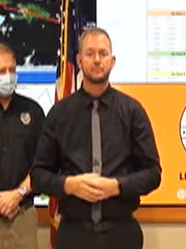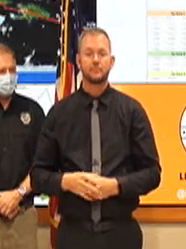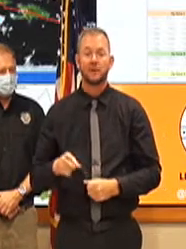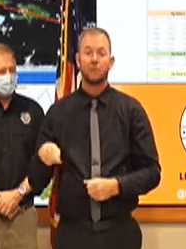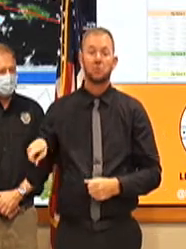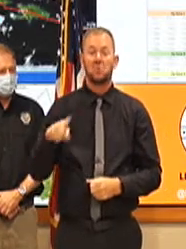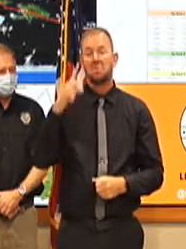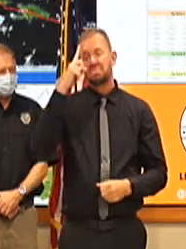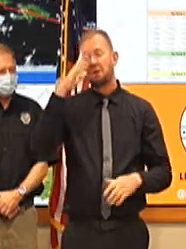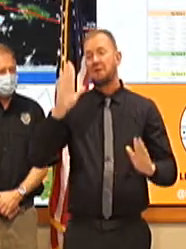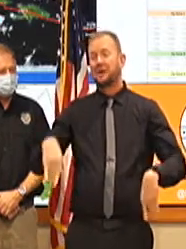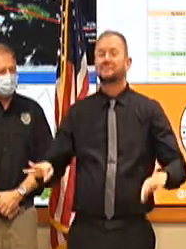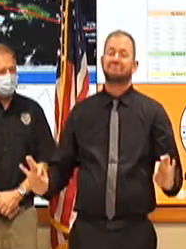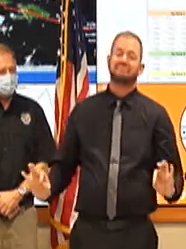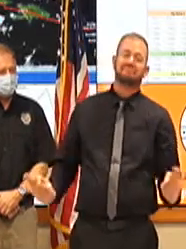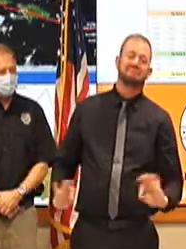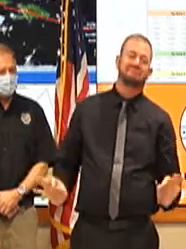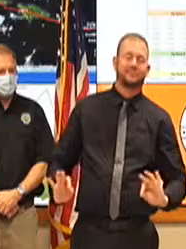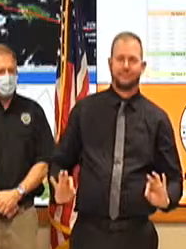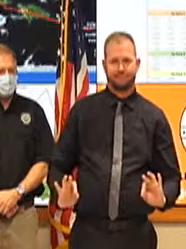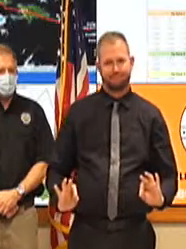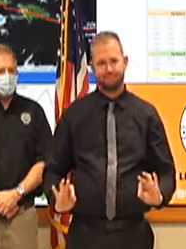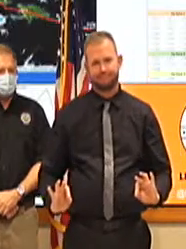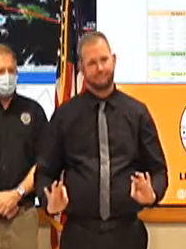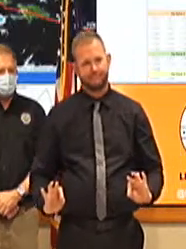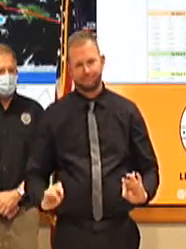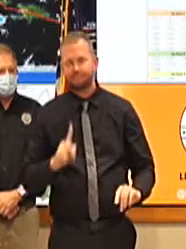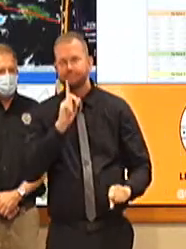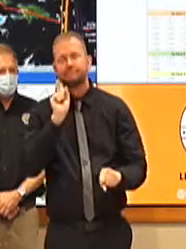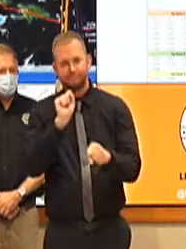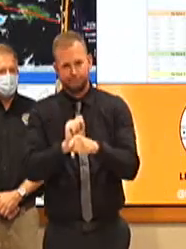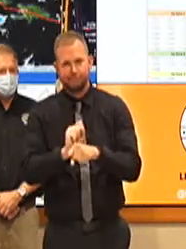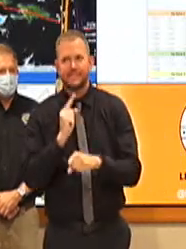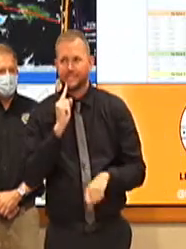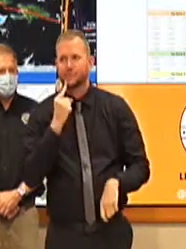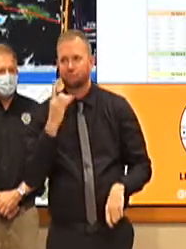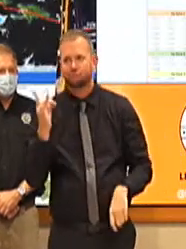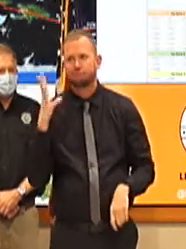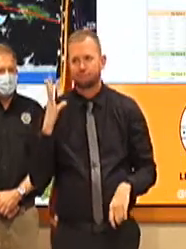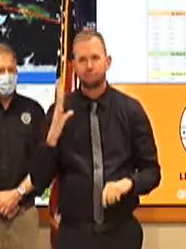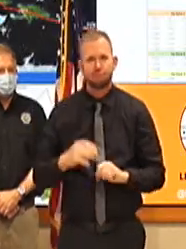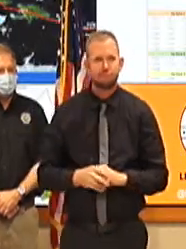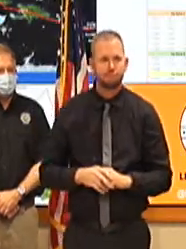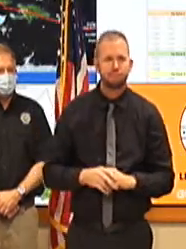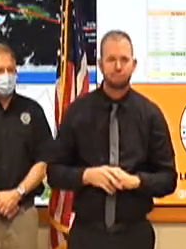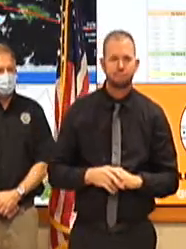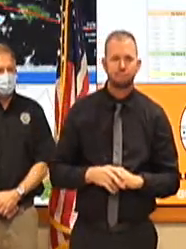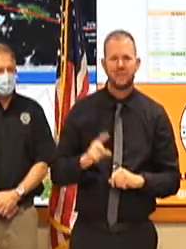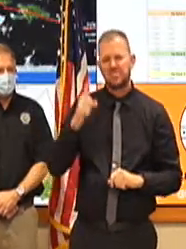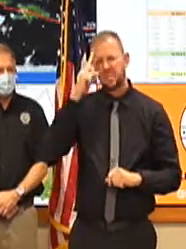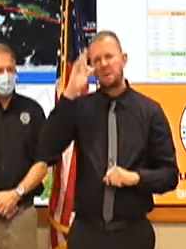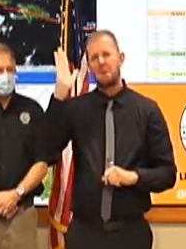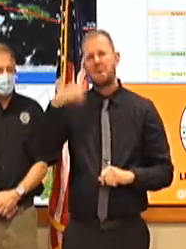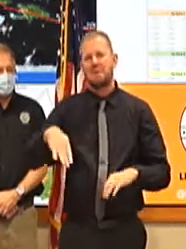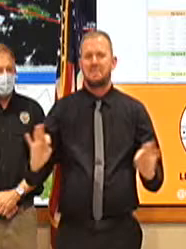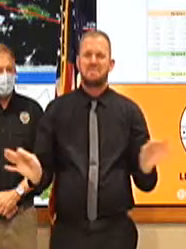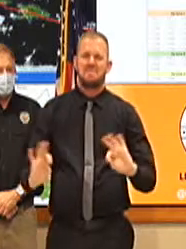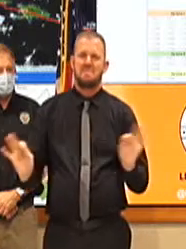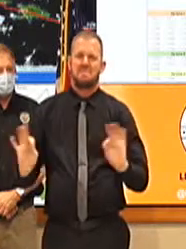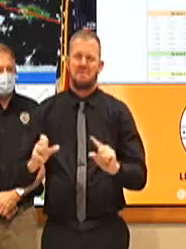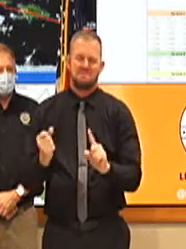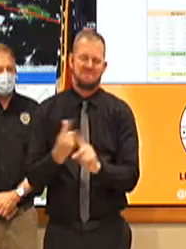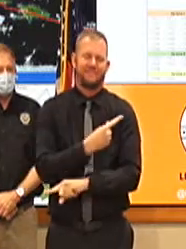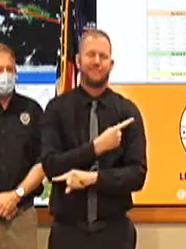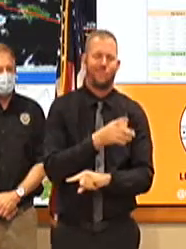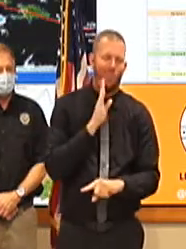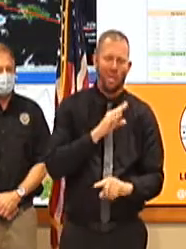do not assume that it's not going to hit us. Do not assume that we've escaped